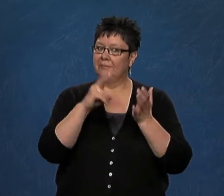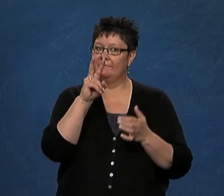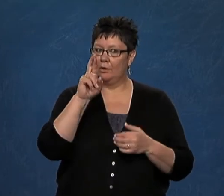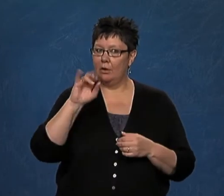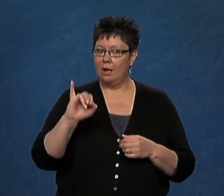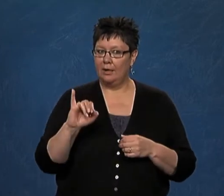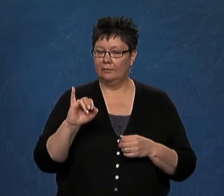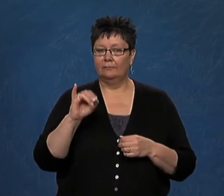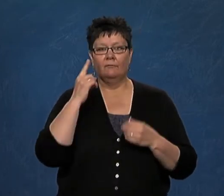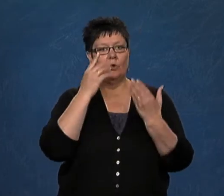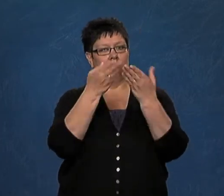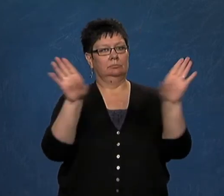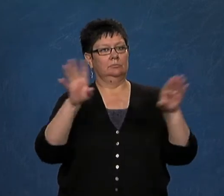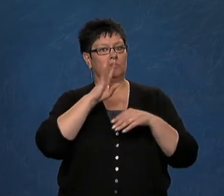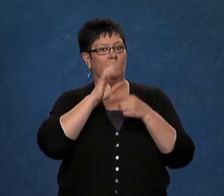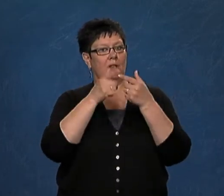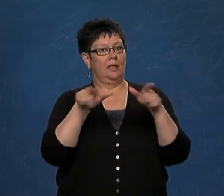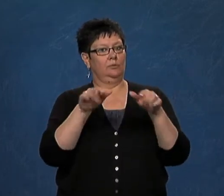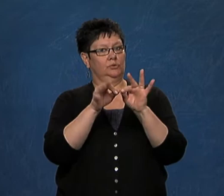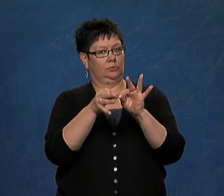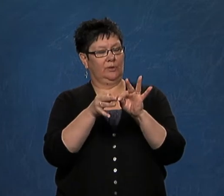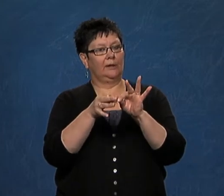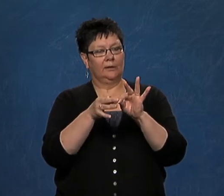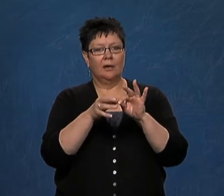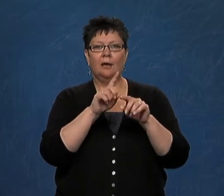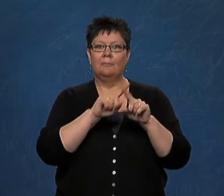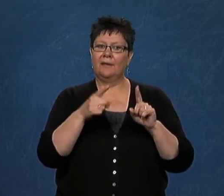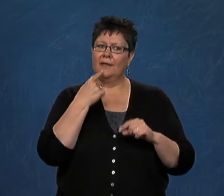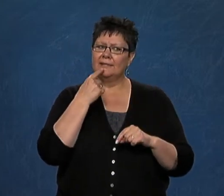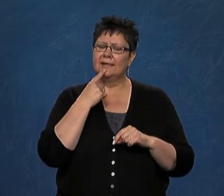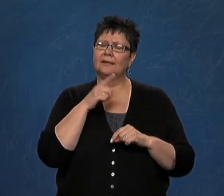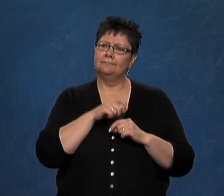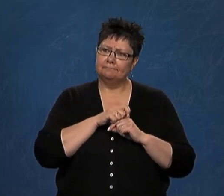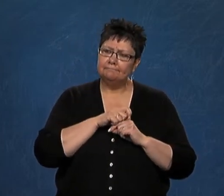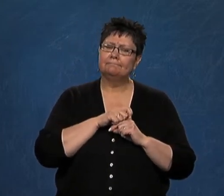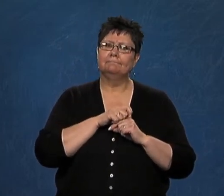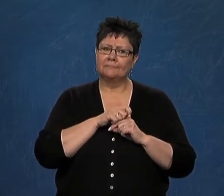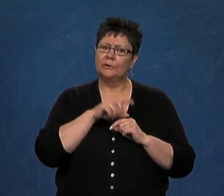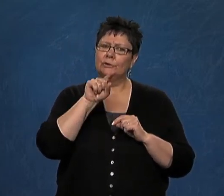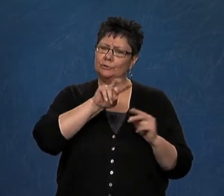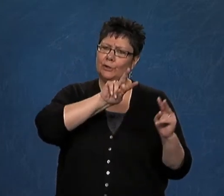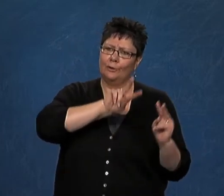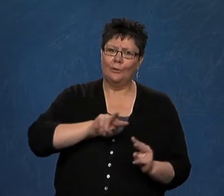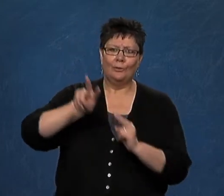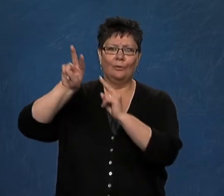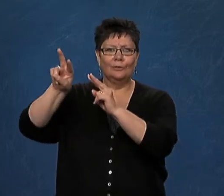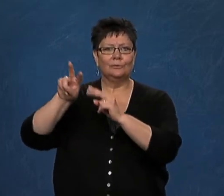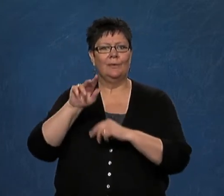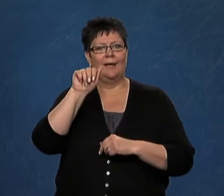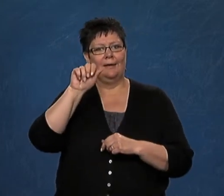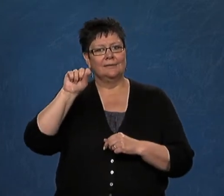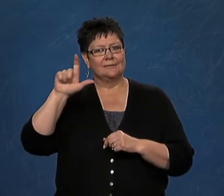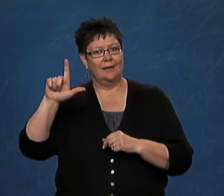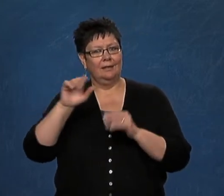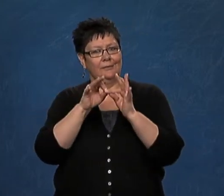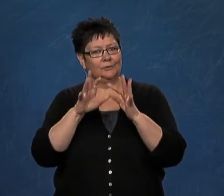discussing. We've talked about VRI for general spoken language interpreting as well, and they said, we should look